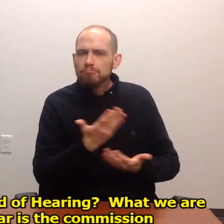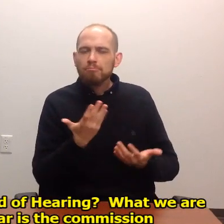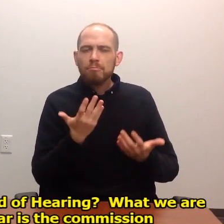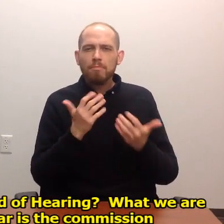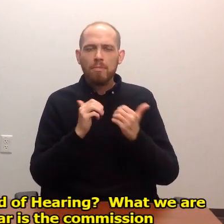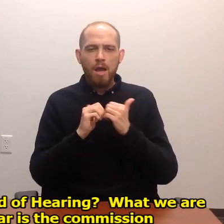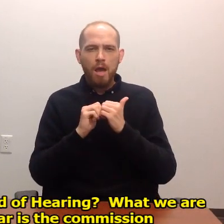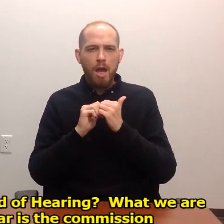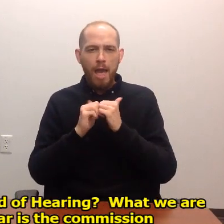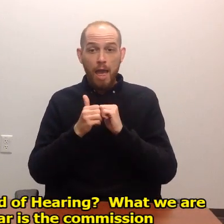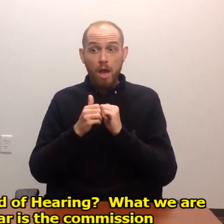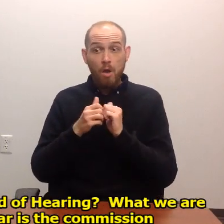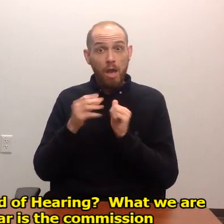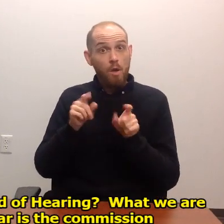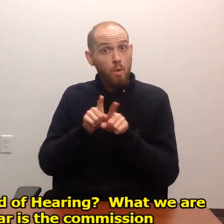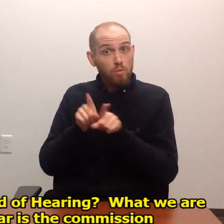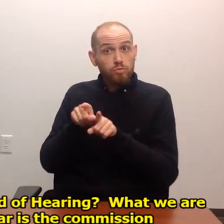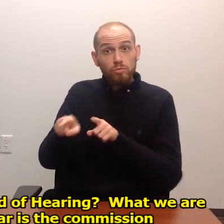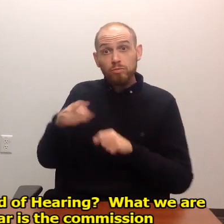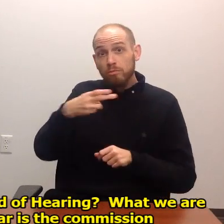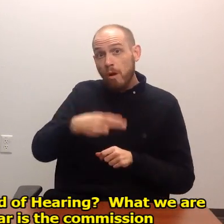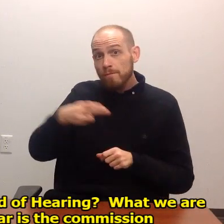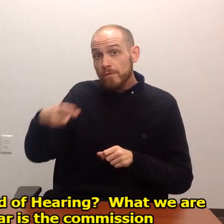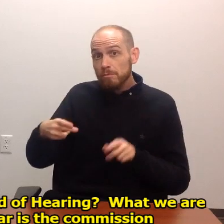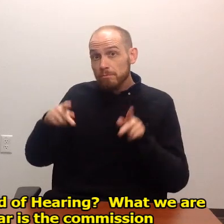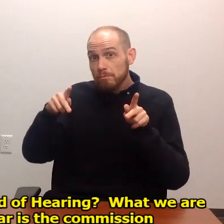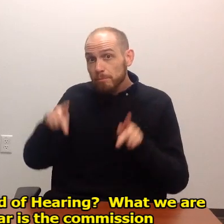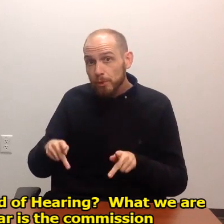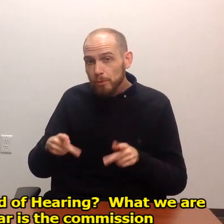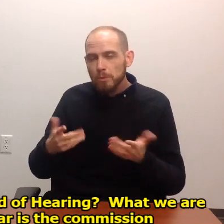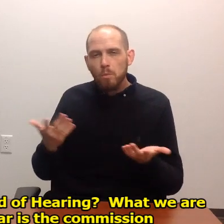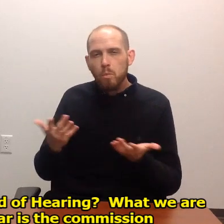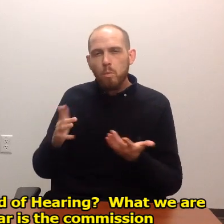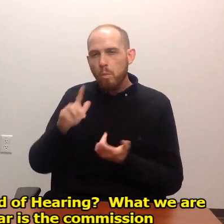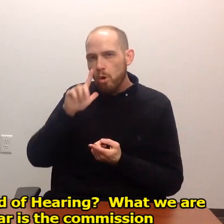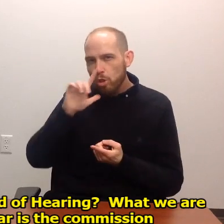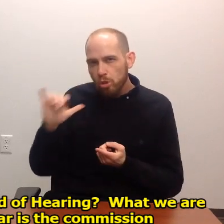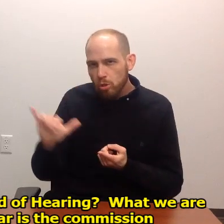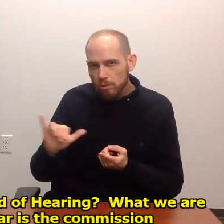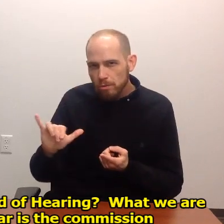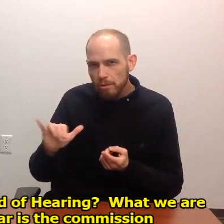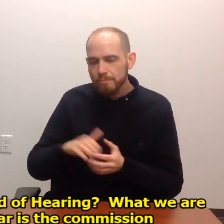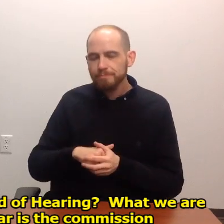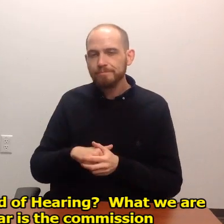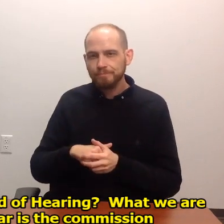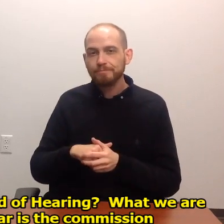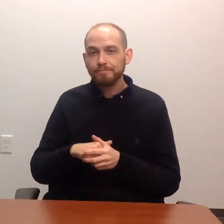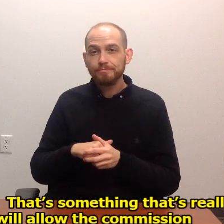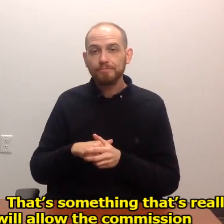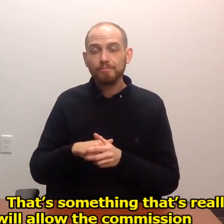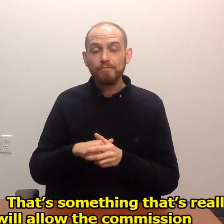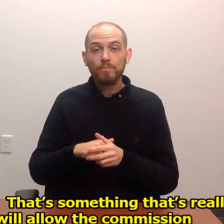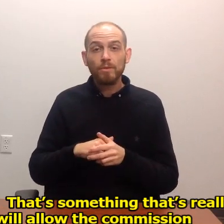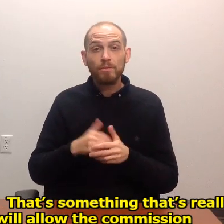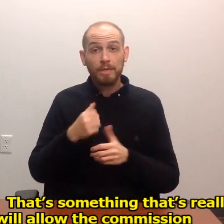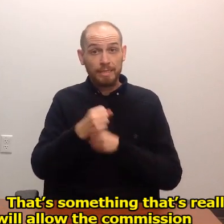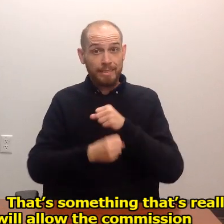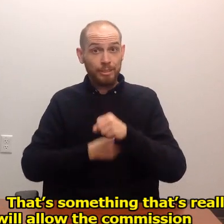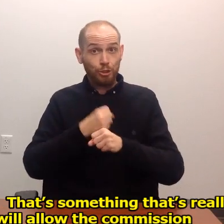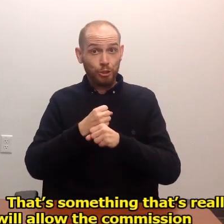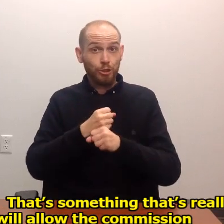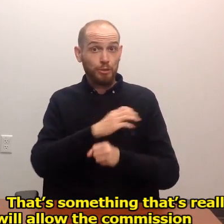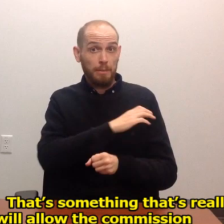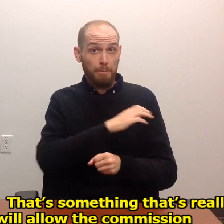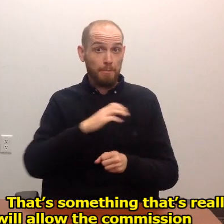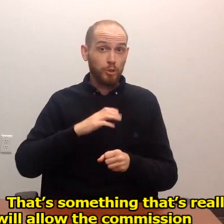an individual who's hard of hearing? What we are looking at this year is the Commission is going through its